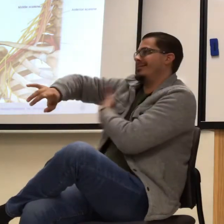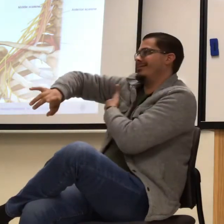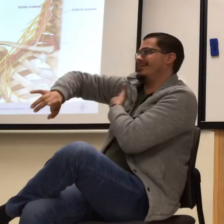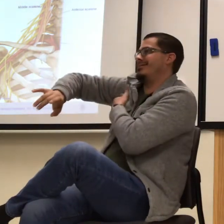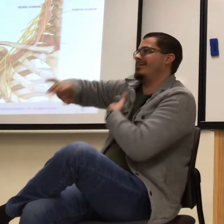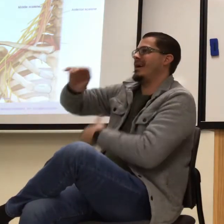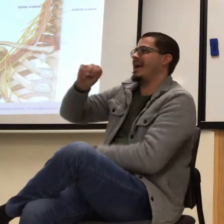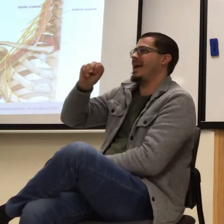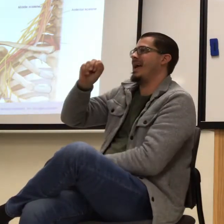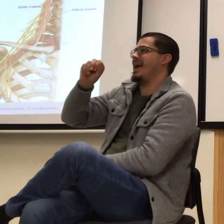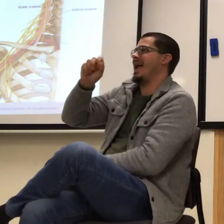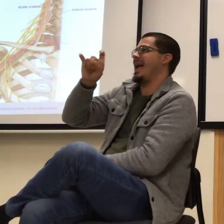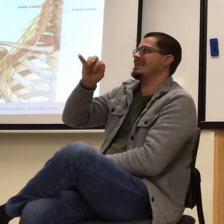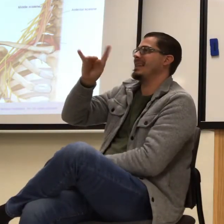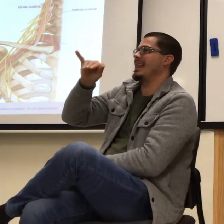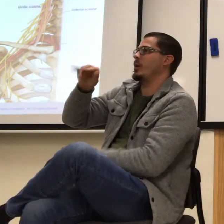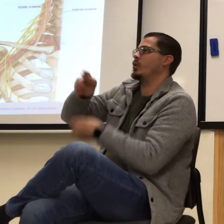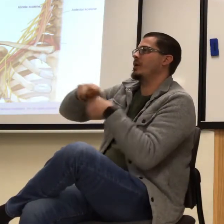according